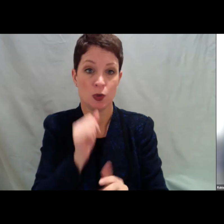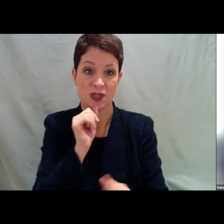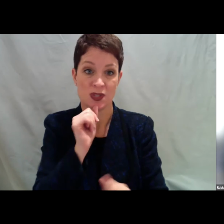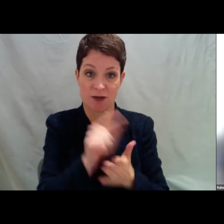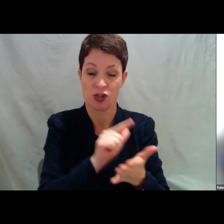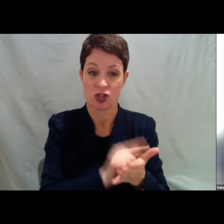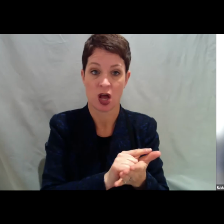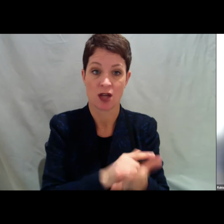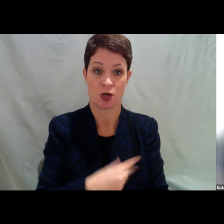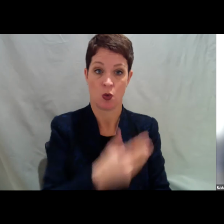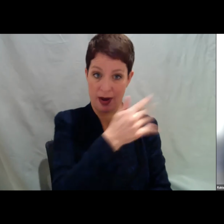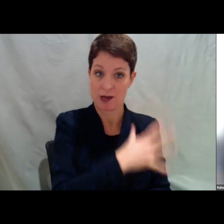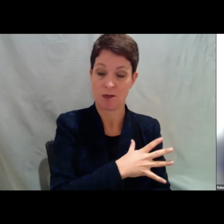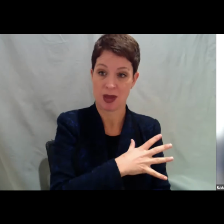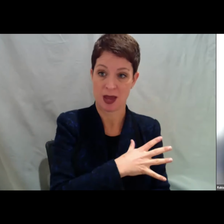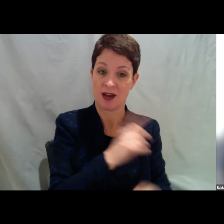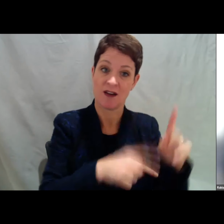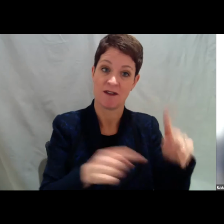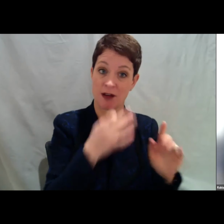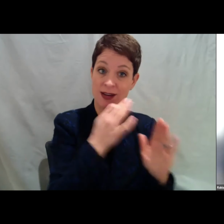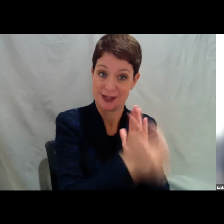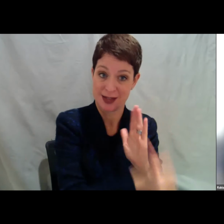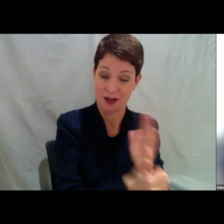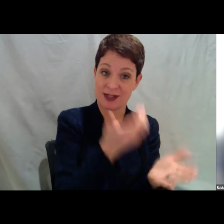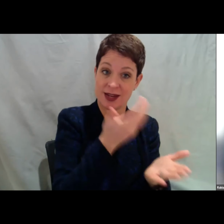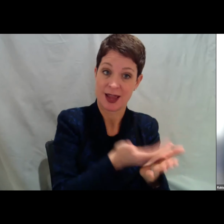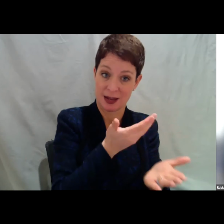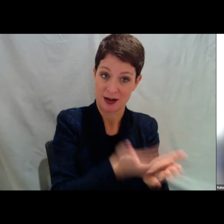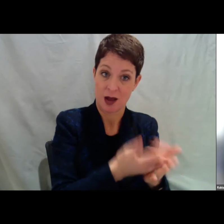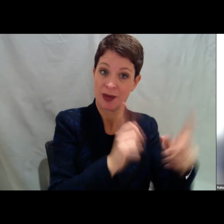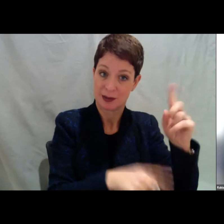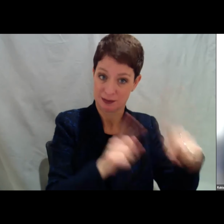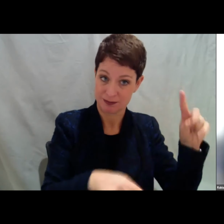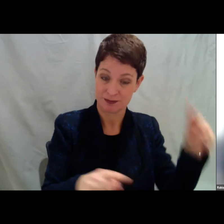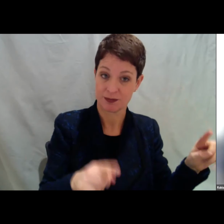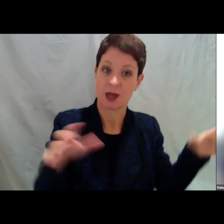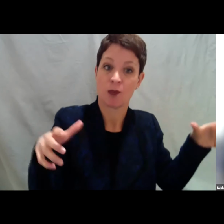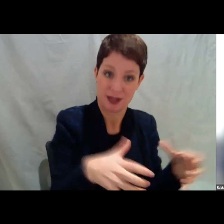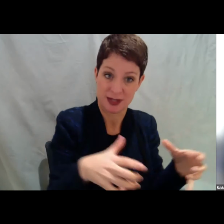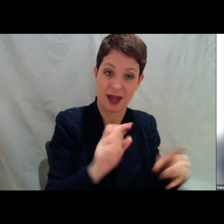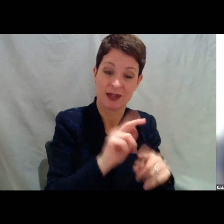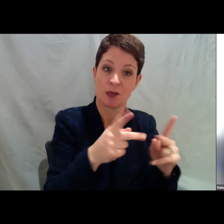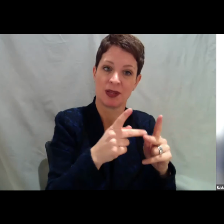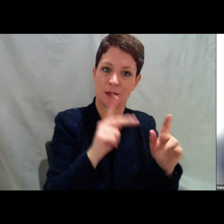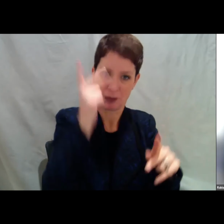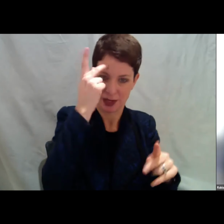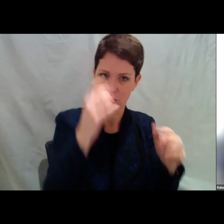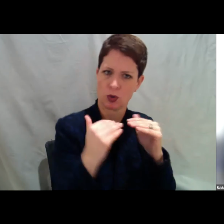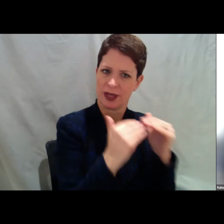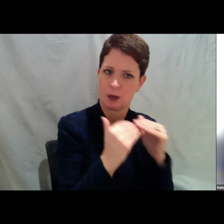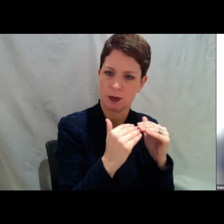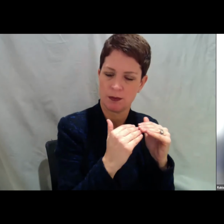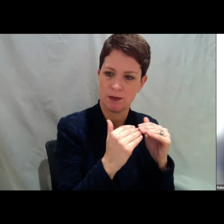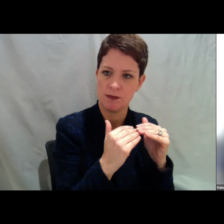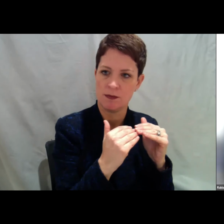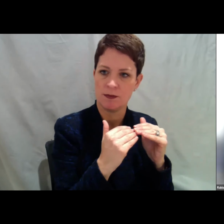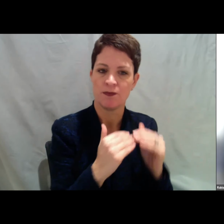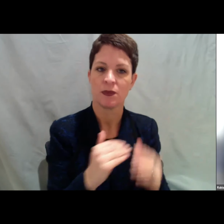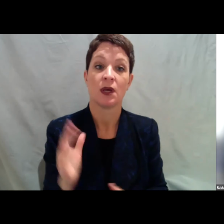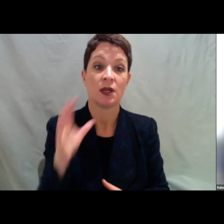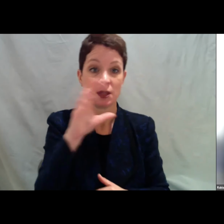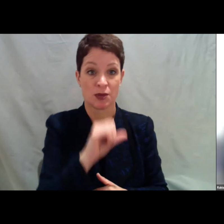brought white men of varying talents and economic circumstances together as political equals. The